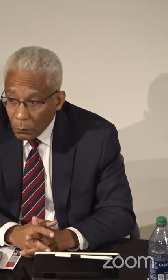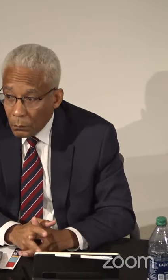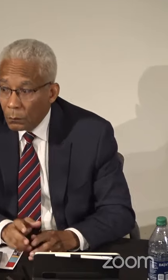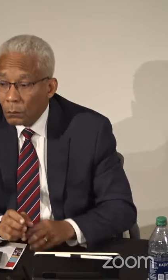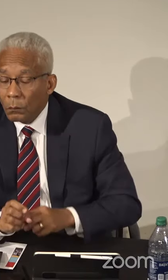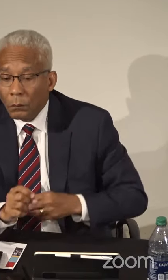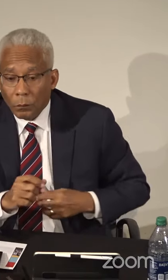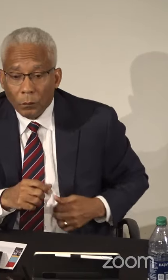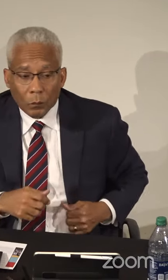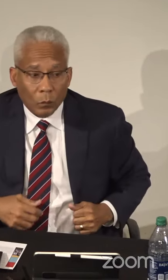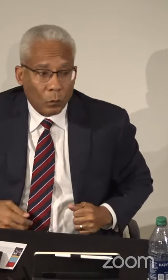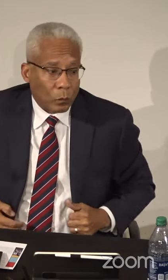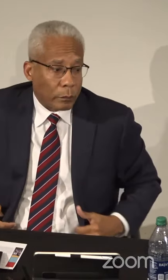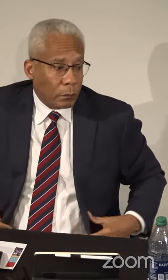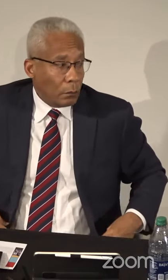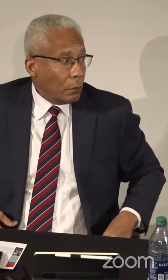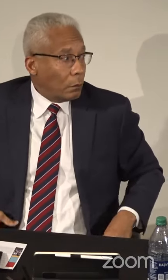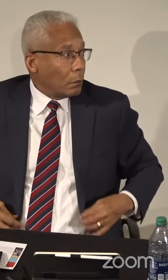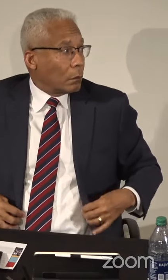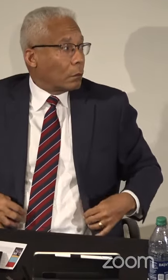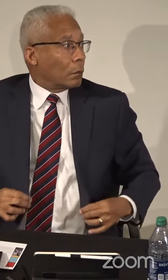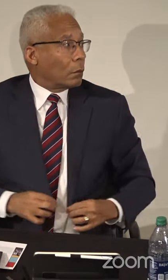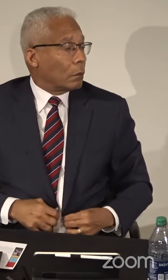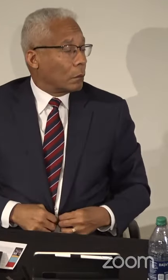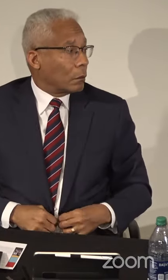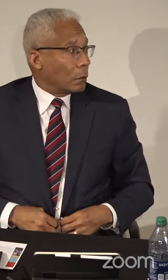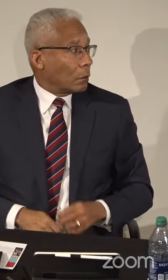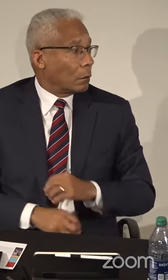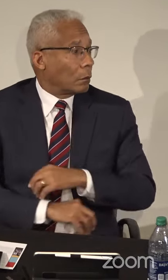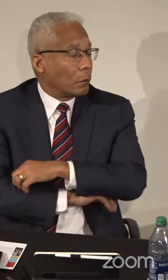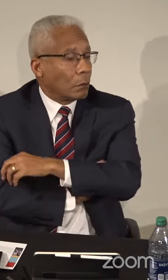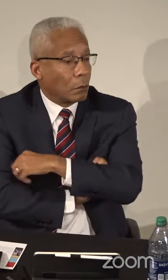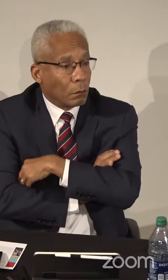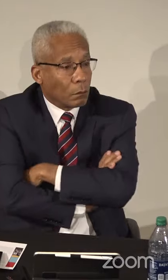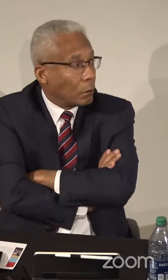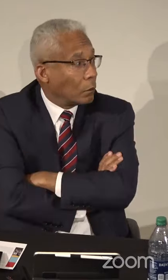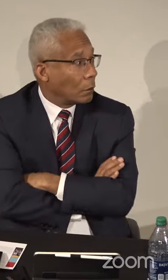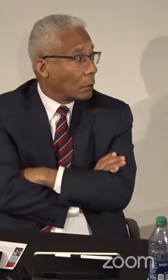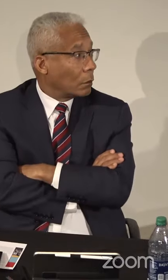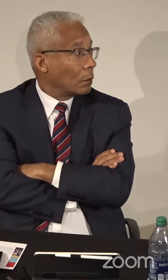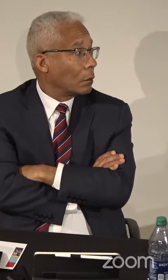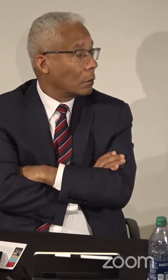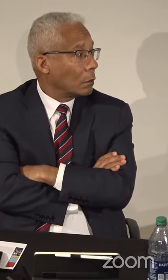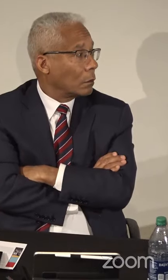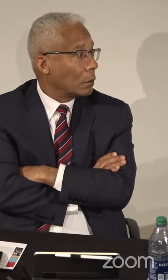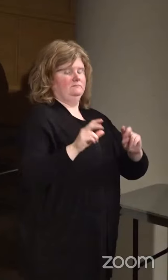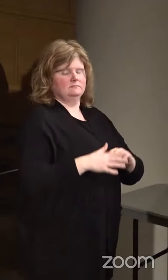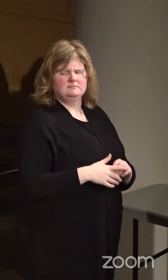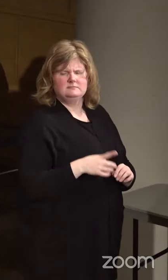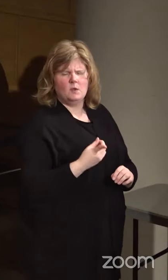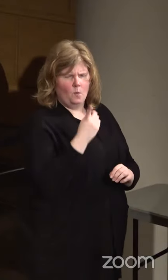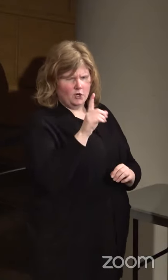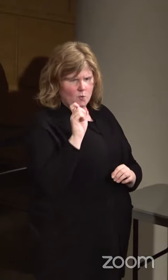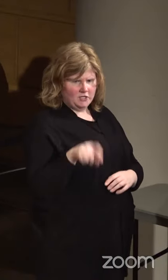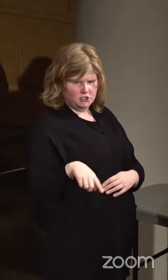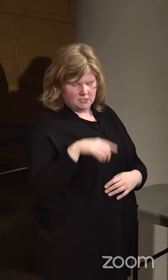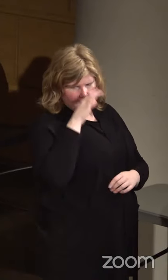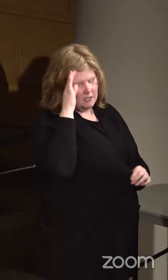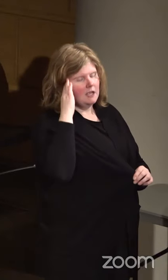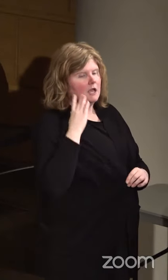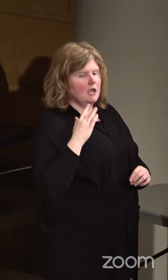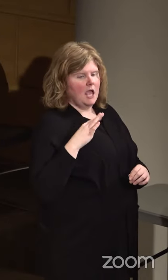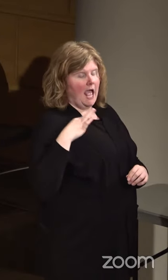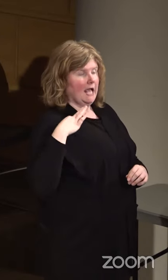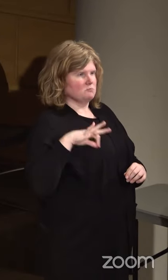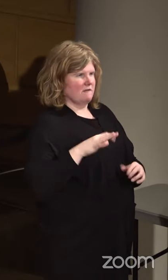oversee the department. And you can self-assess and self-correct without oversight. Okay. Just one question, and as a privilege,